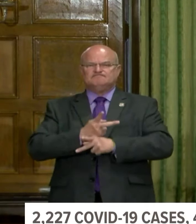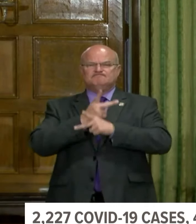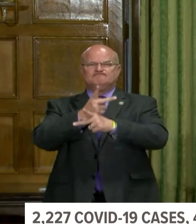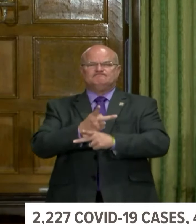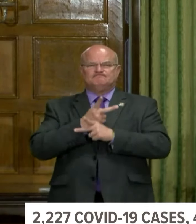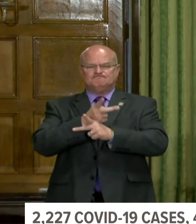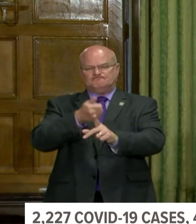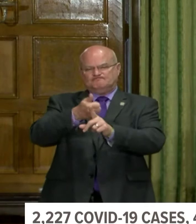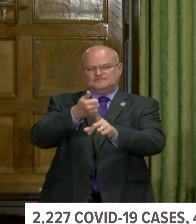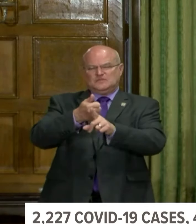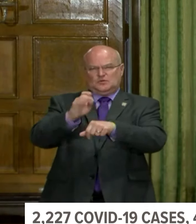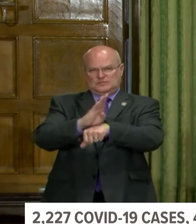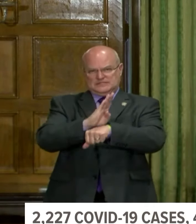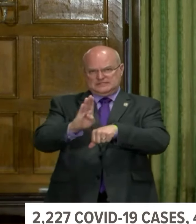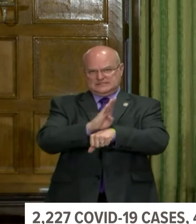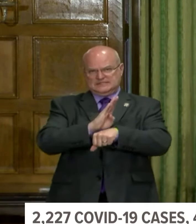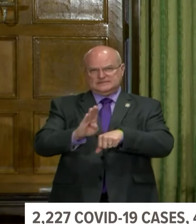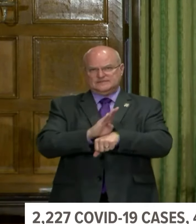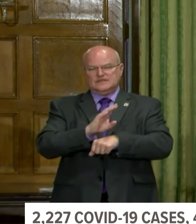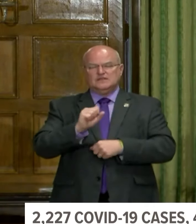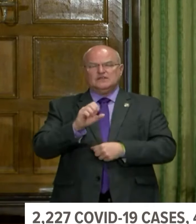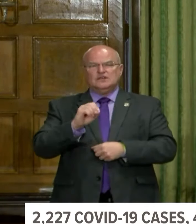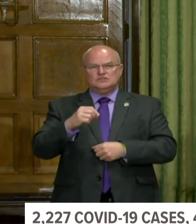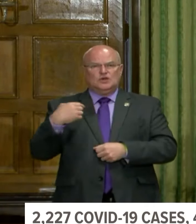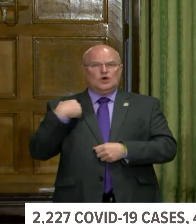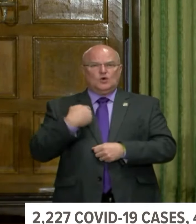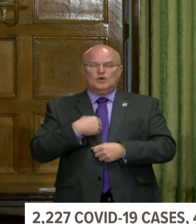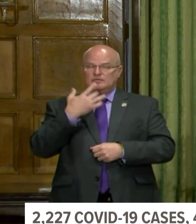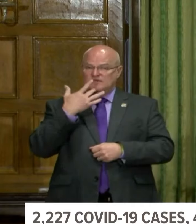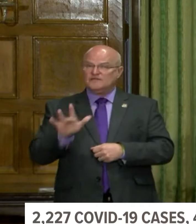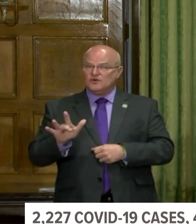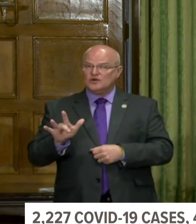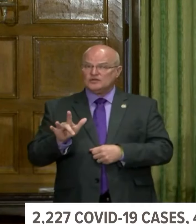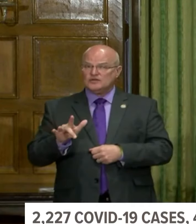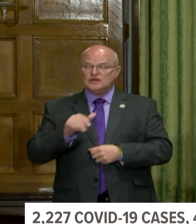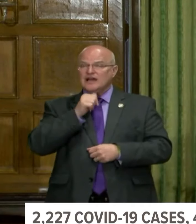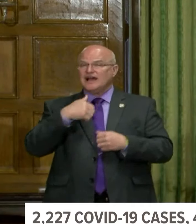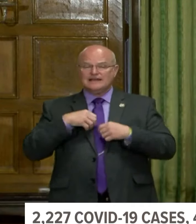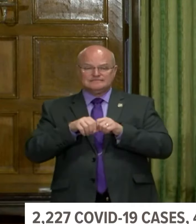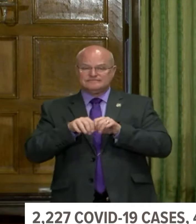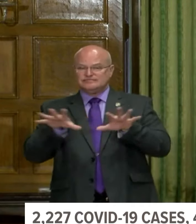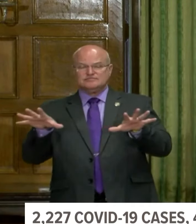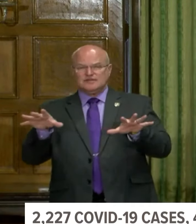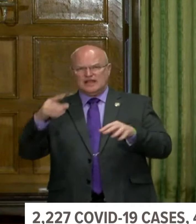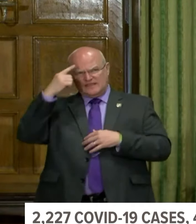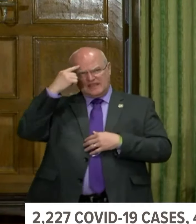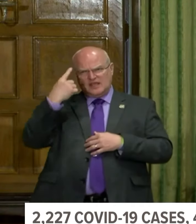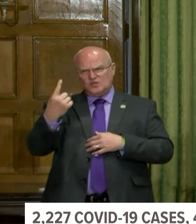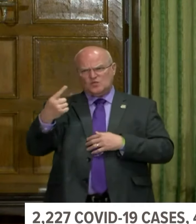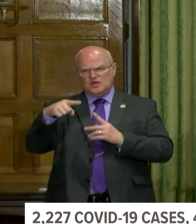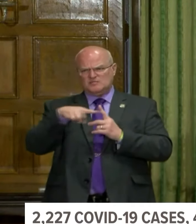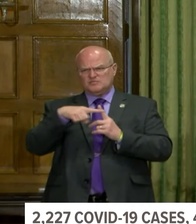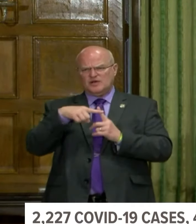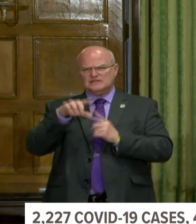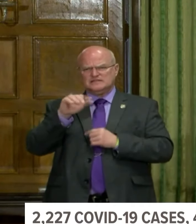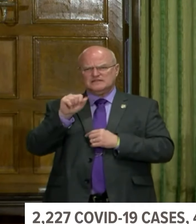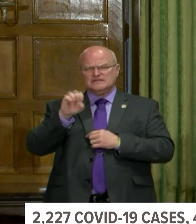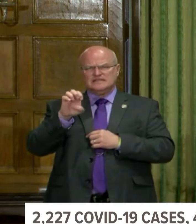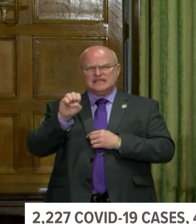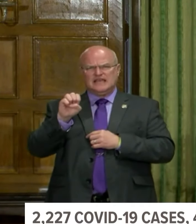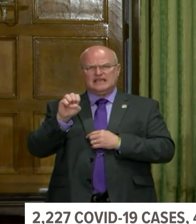precautions in their own facility. And so we've been fortunate that we haven't had an outbreak. I think we had 1 positive